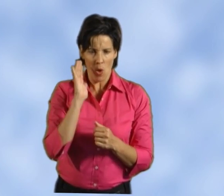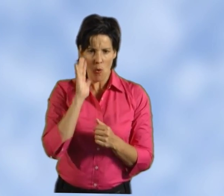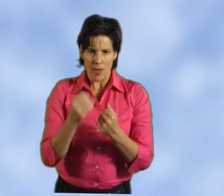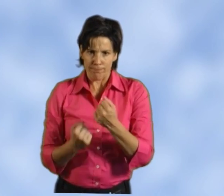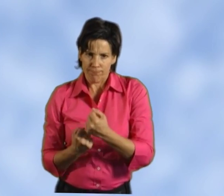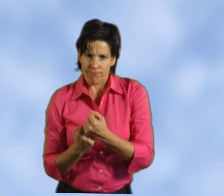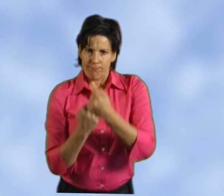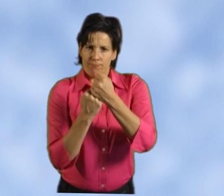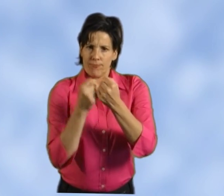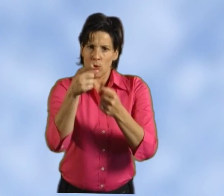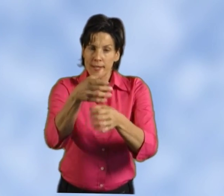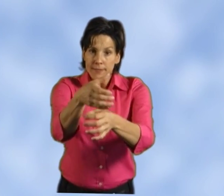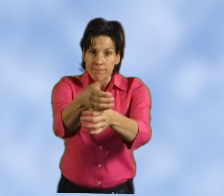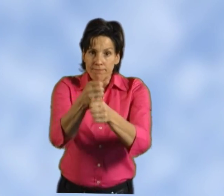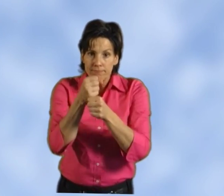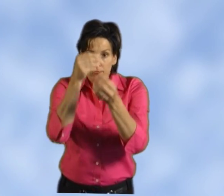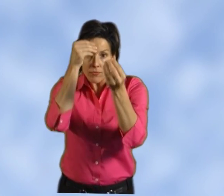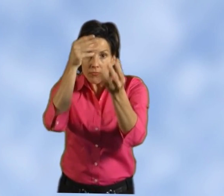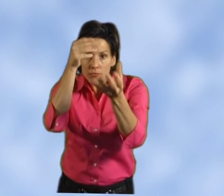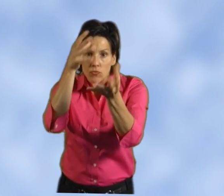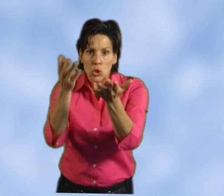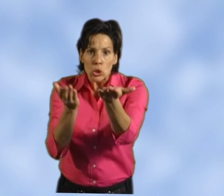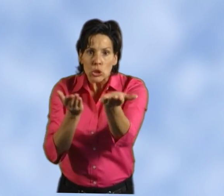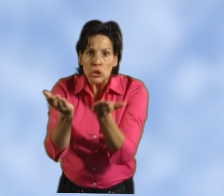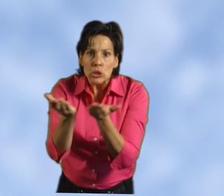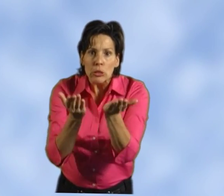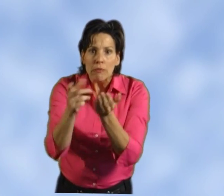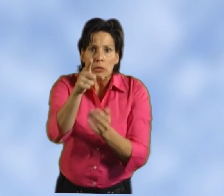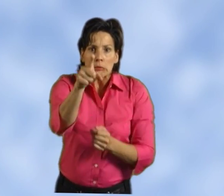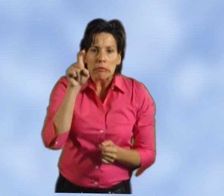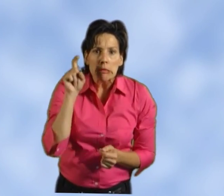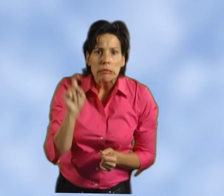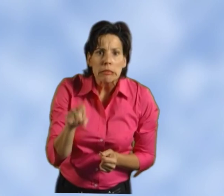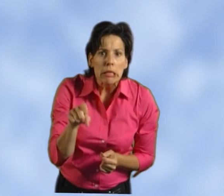to ensure that you get the information and services you need,